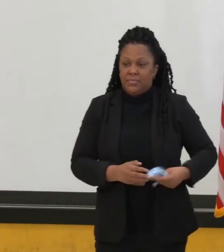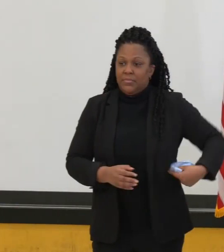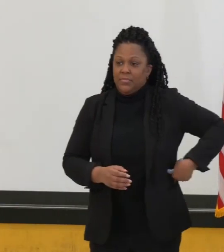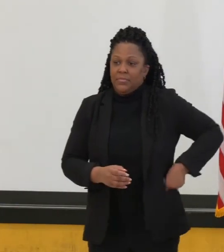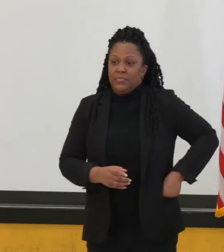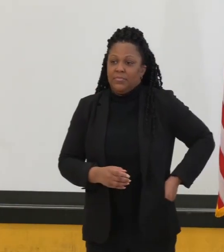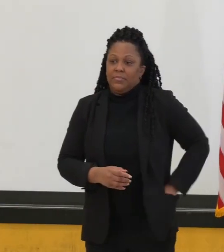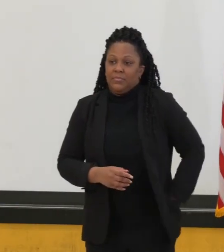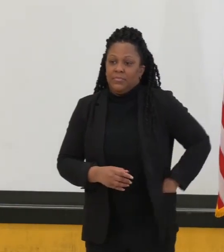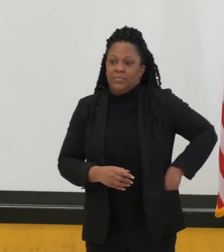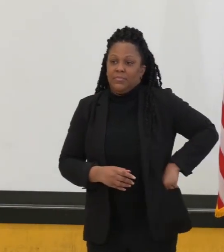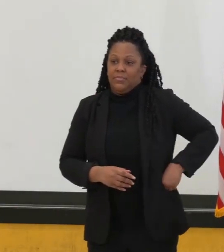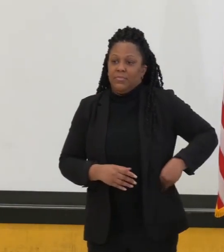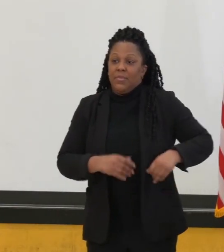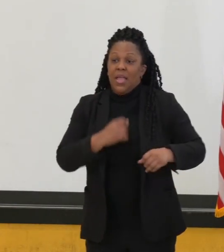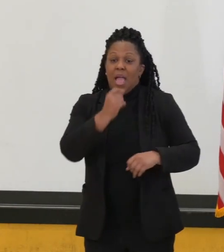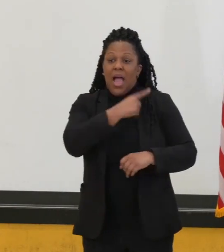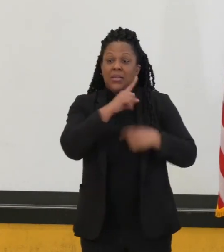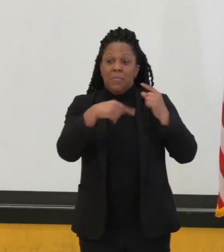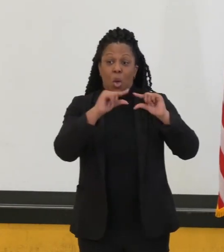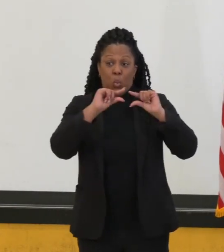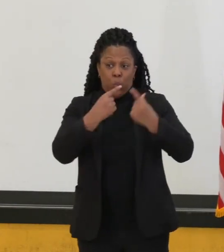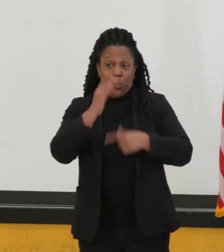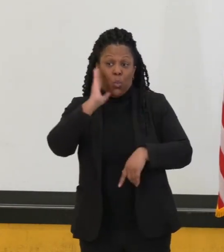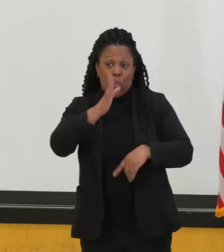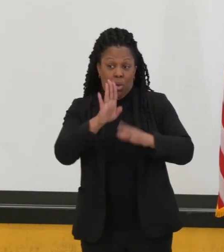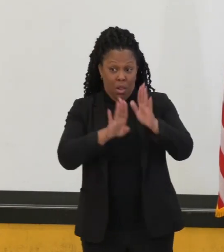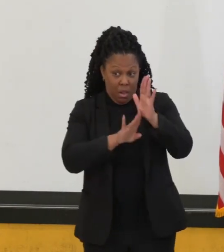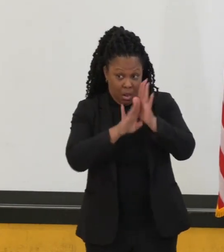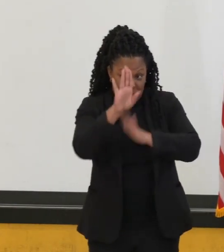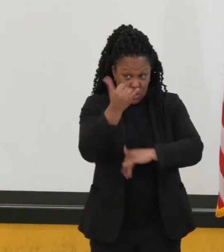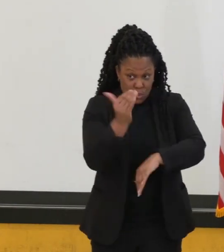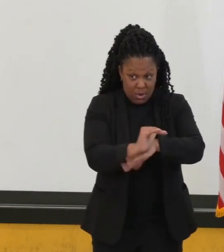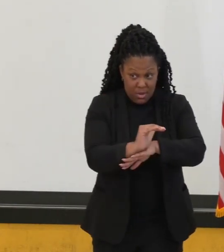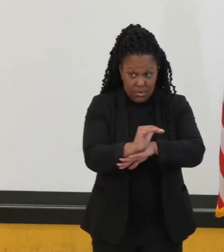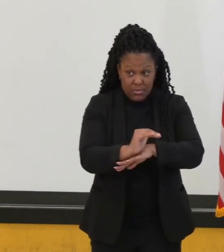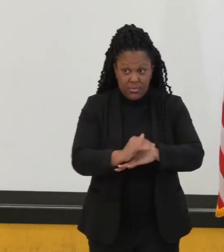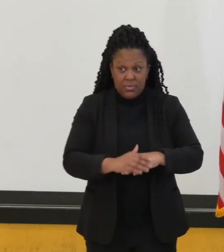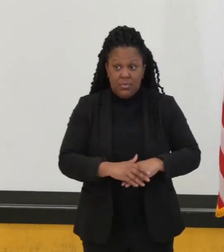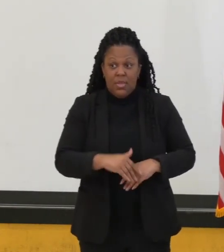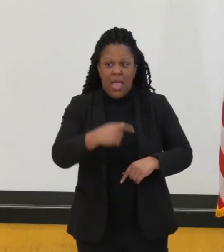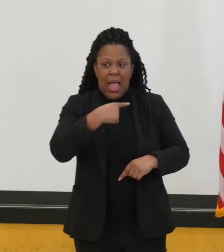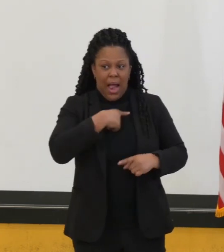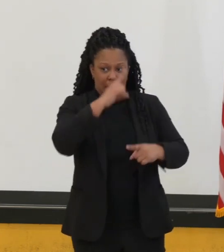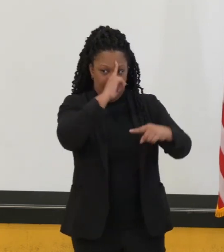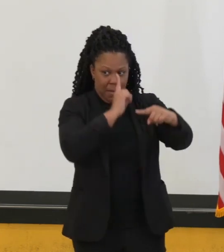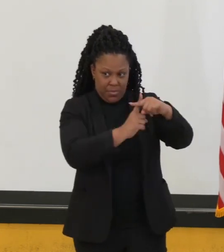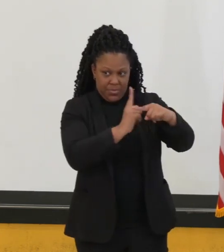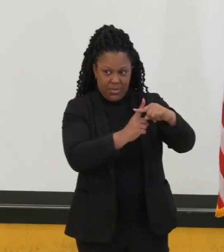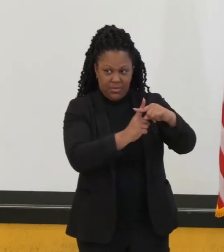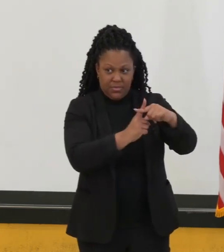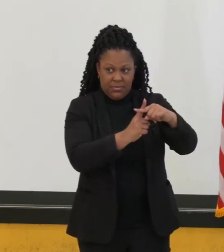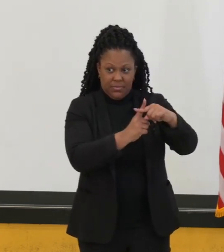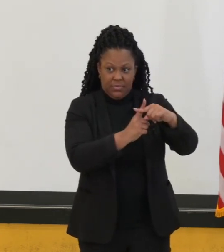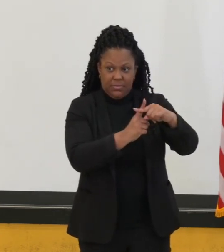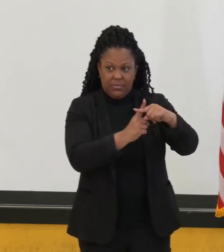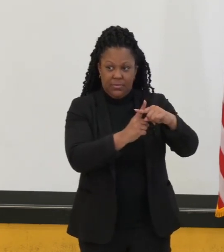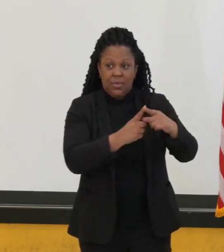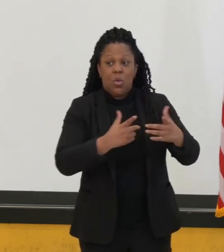I am optimistic that with the officers we have present and the calls for peace that we